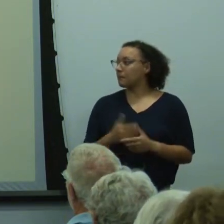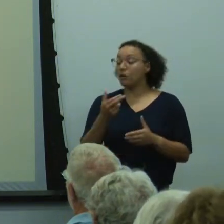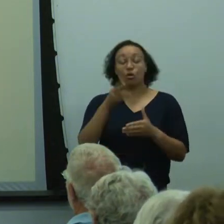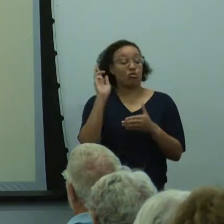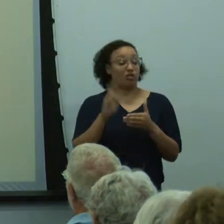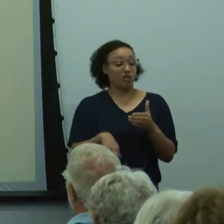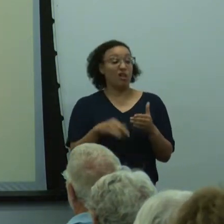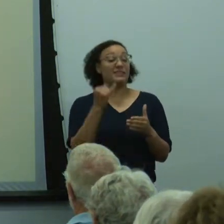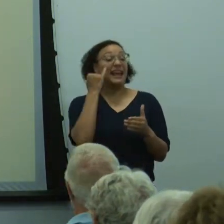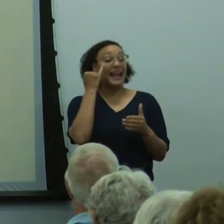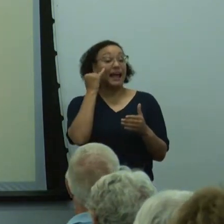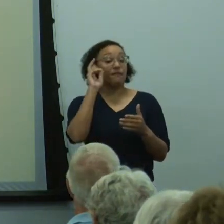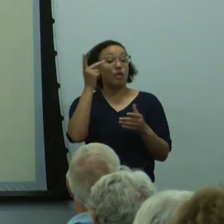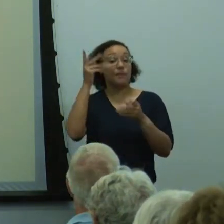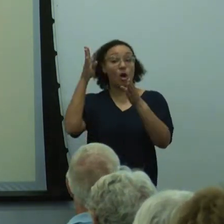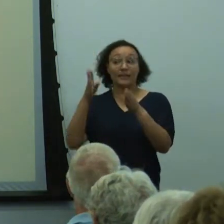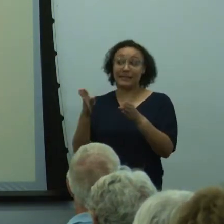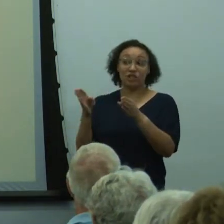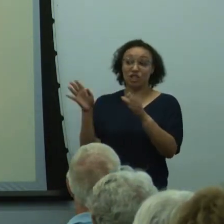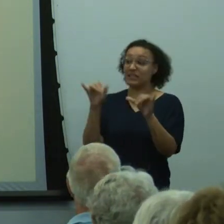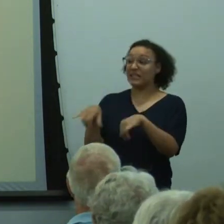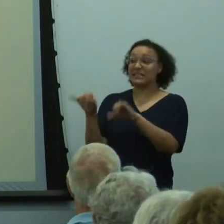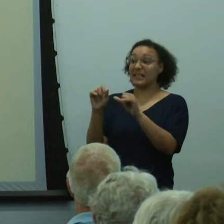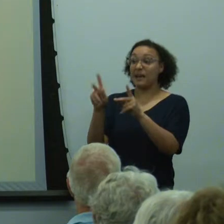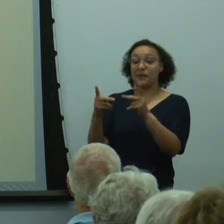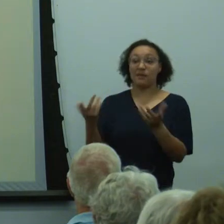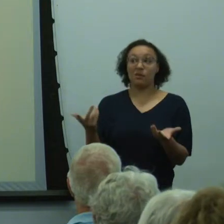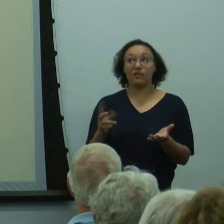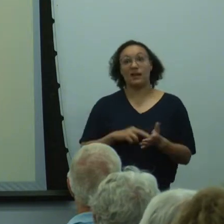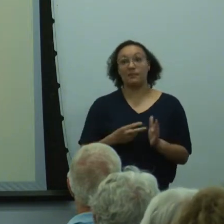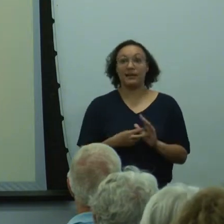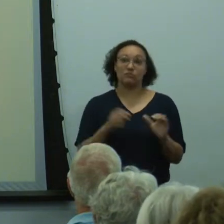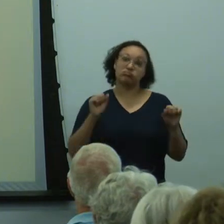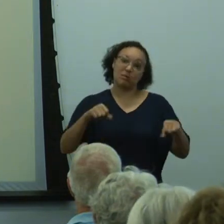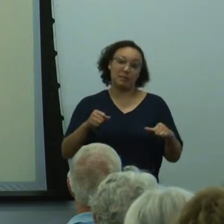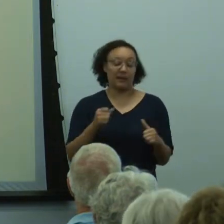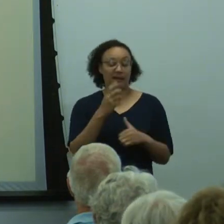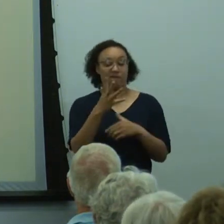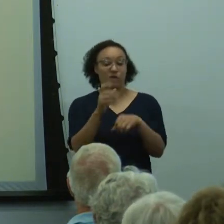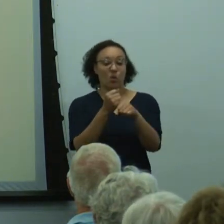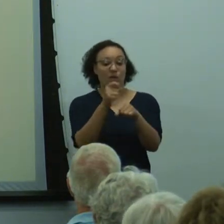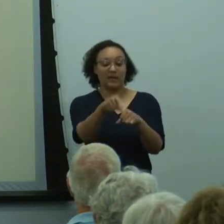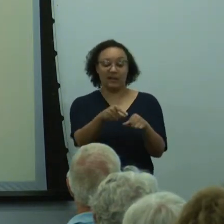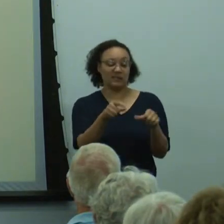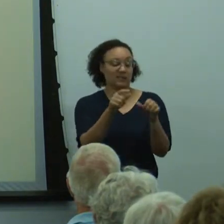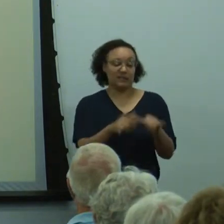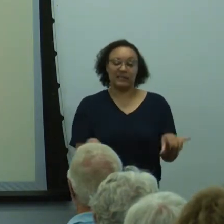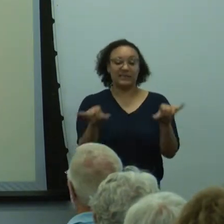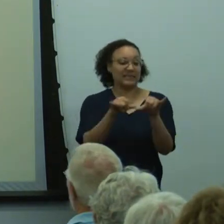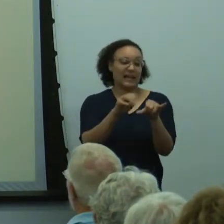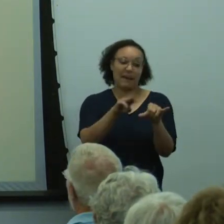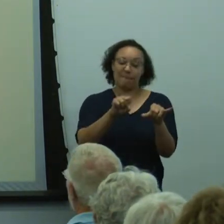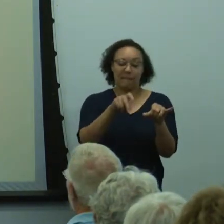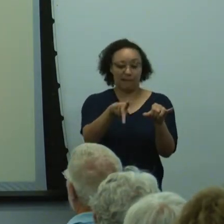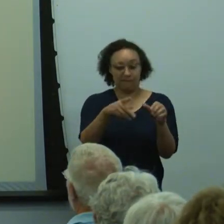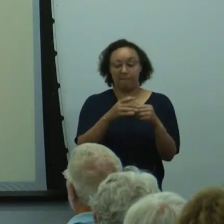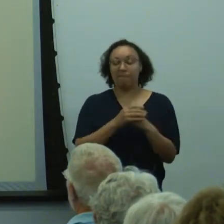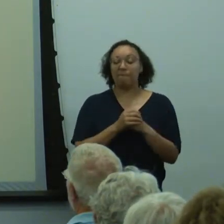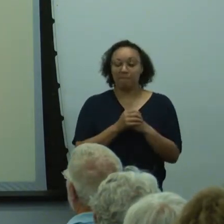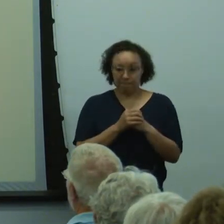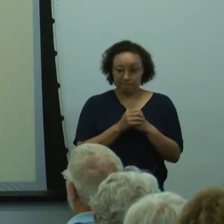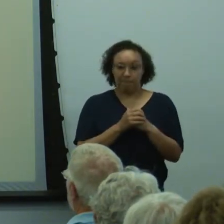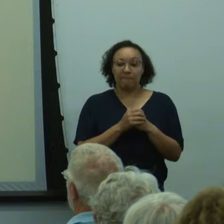results, if the politicians are the same, the results are probably going to be the same in 4 years. The redrawing of districts for